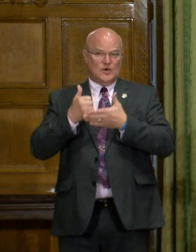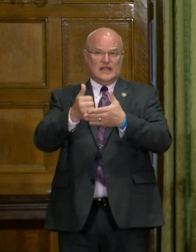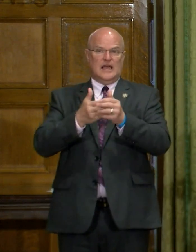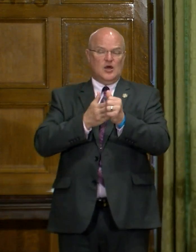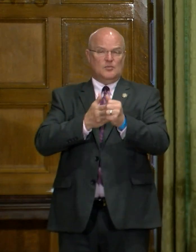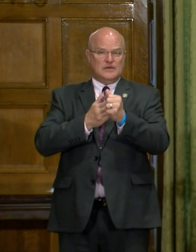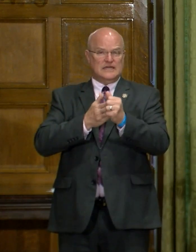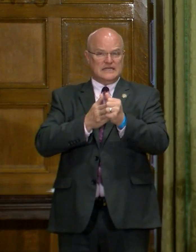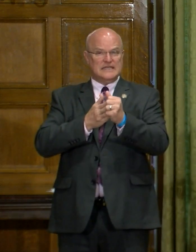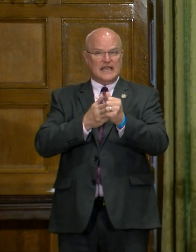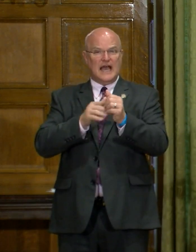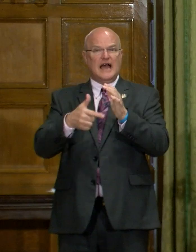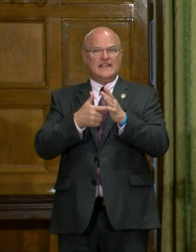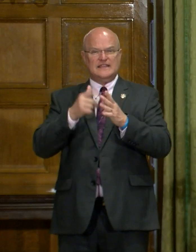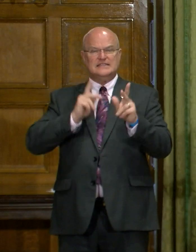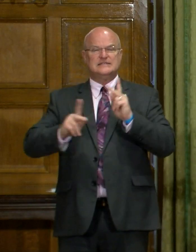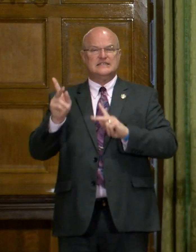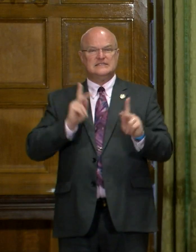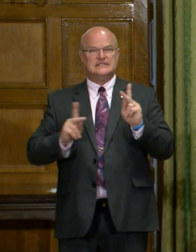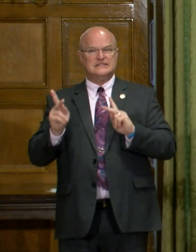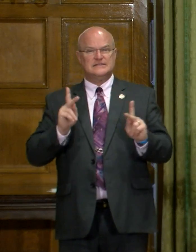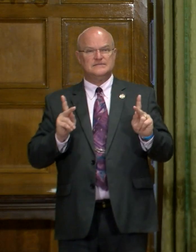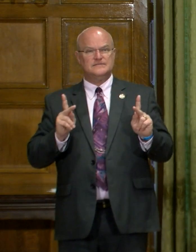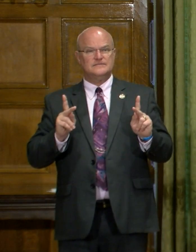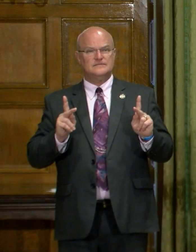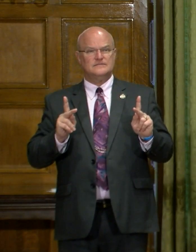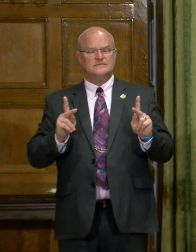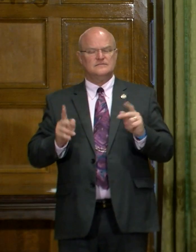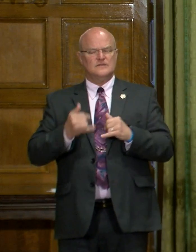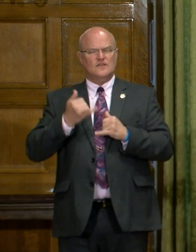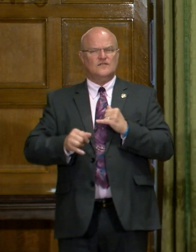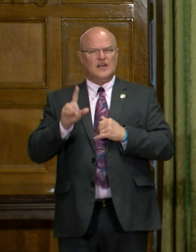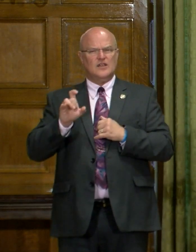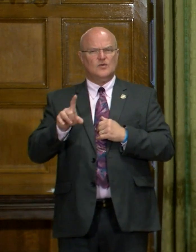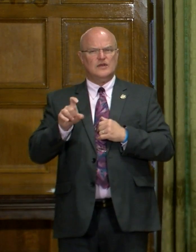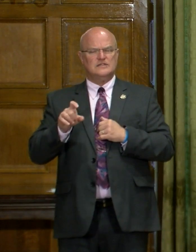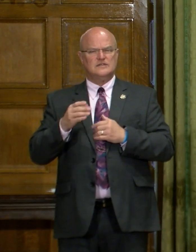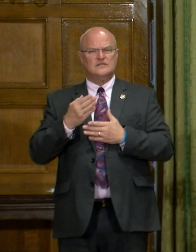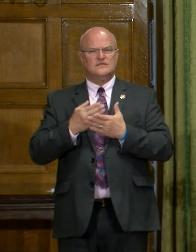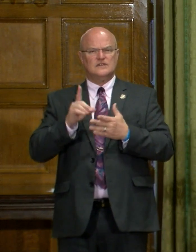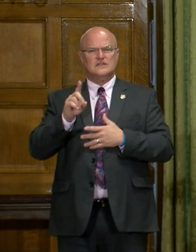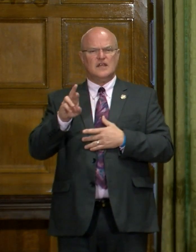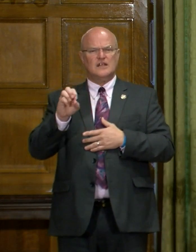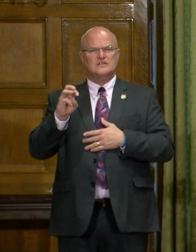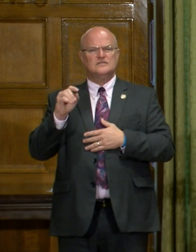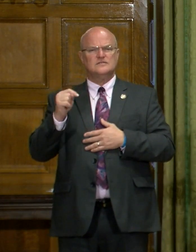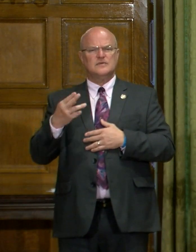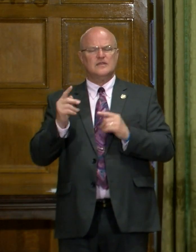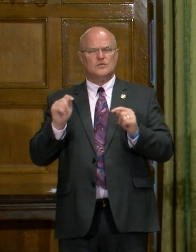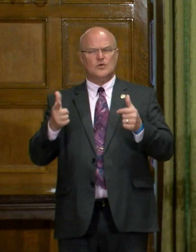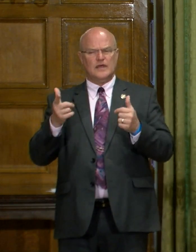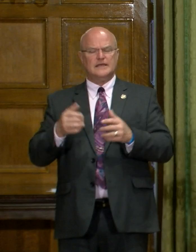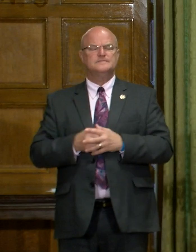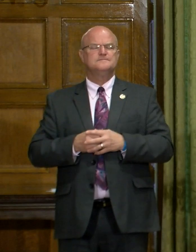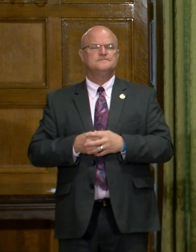help guide these citizens. And was there a final question, part of it for Dr. Smith, real quick?